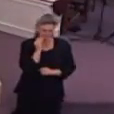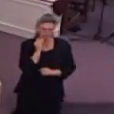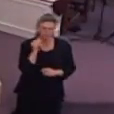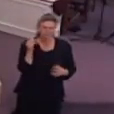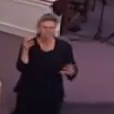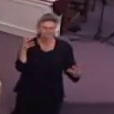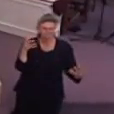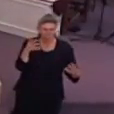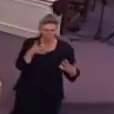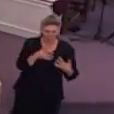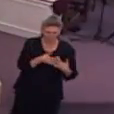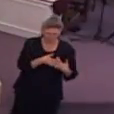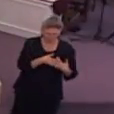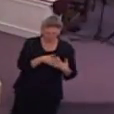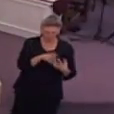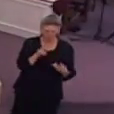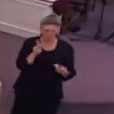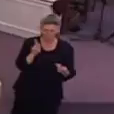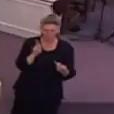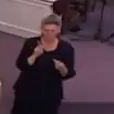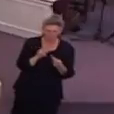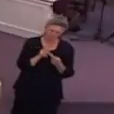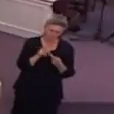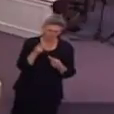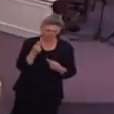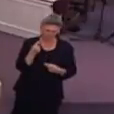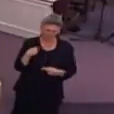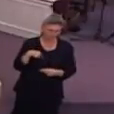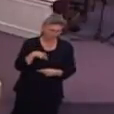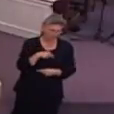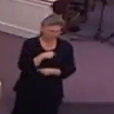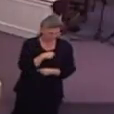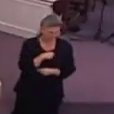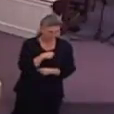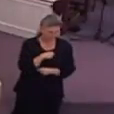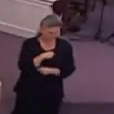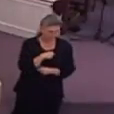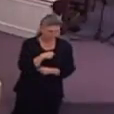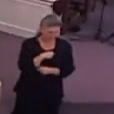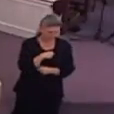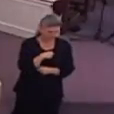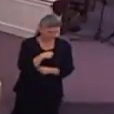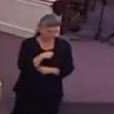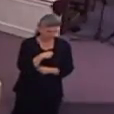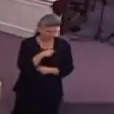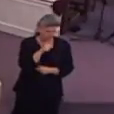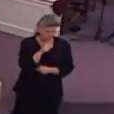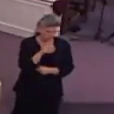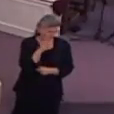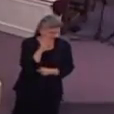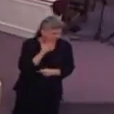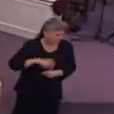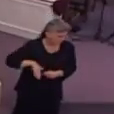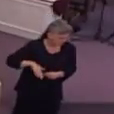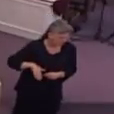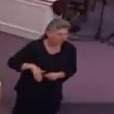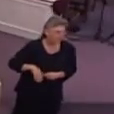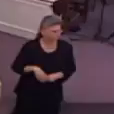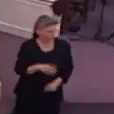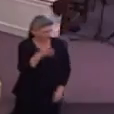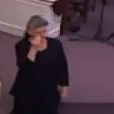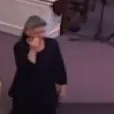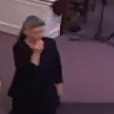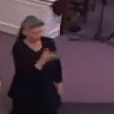kingdom that is just perfect for us. If you haven't found that place, I want you to know there's a place for